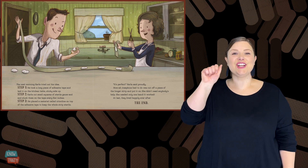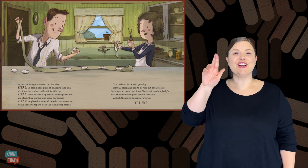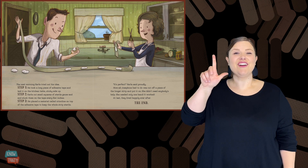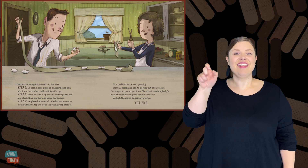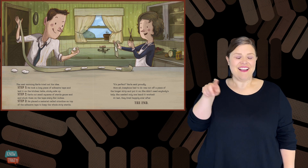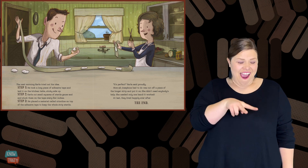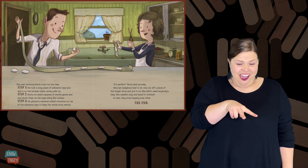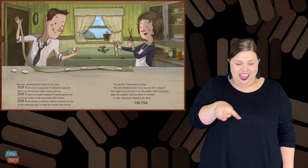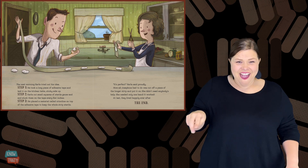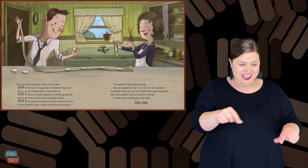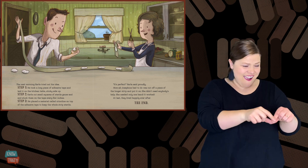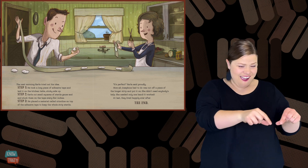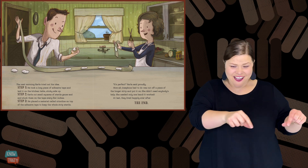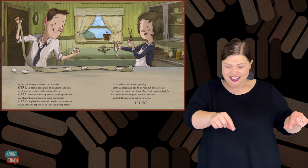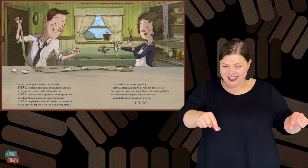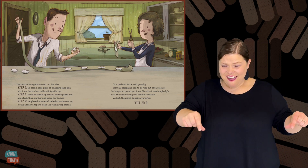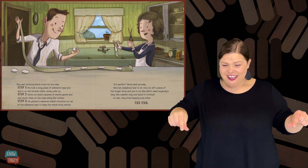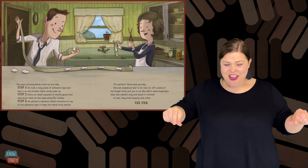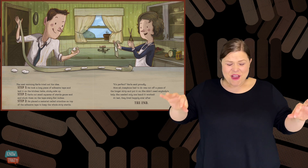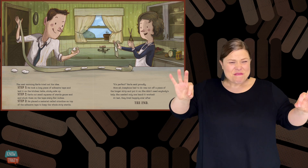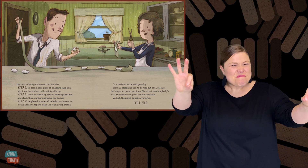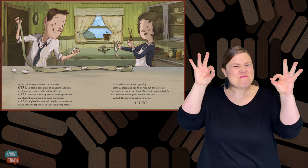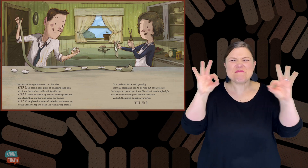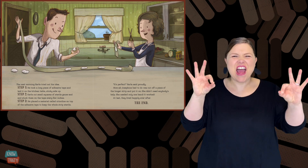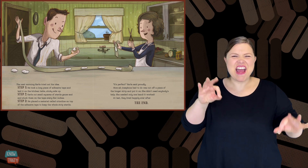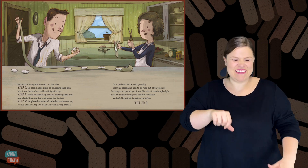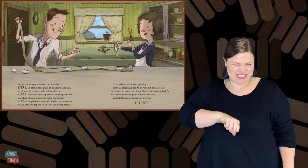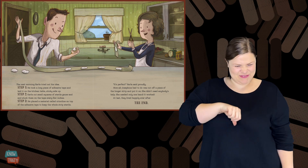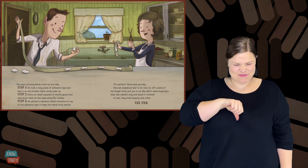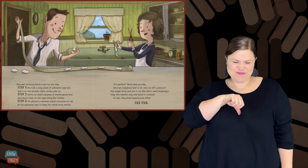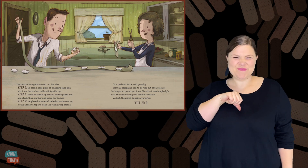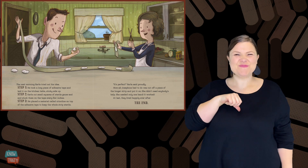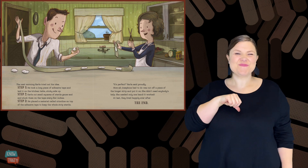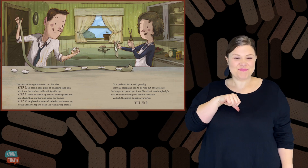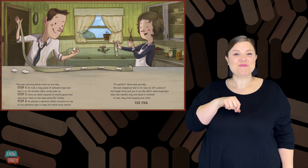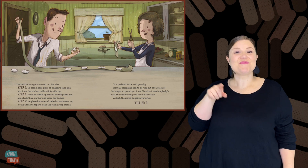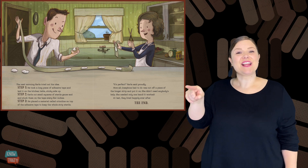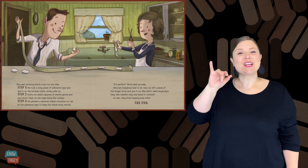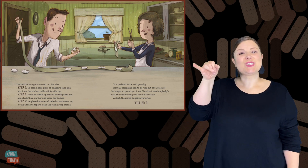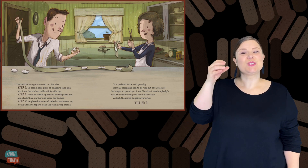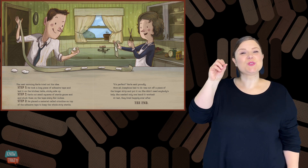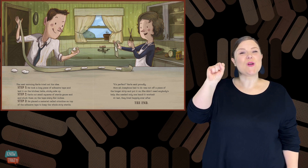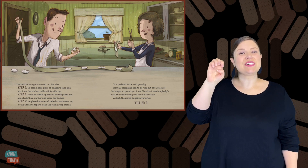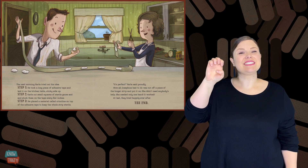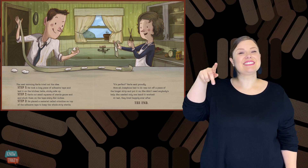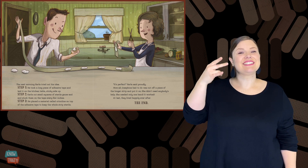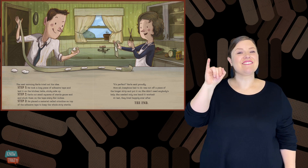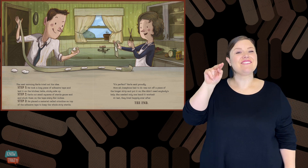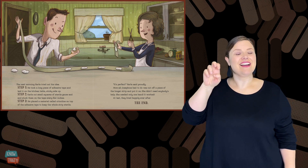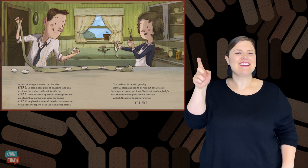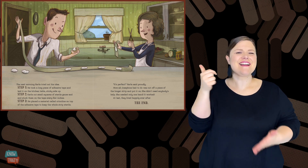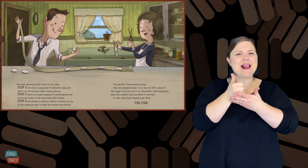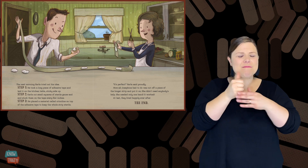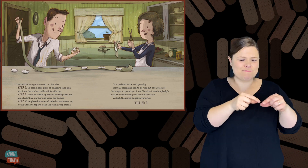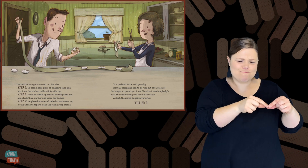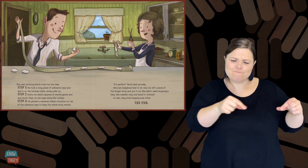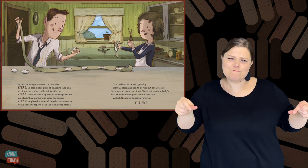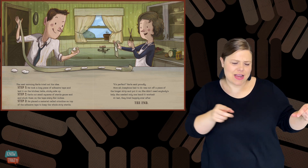It's perfect, Earl said proudly. Now all Josephine had to do was cut off a piece of the longer